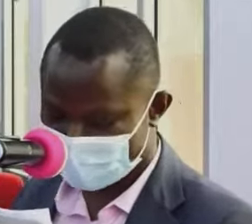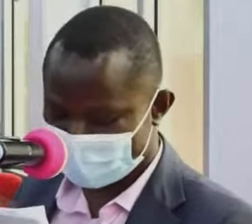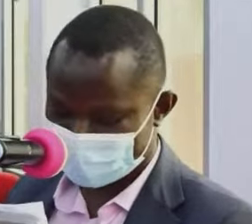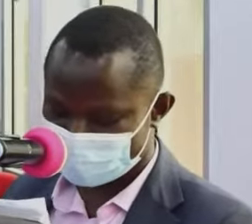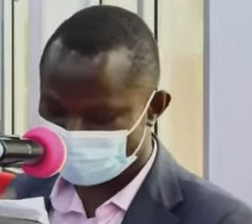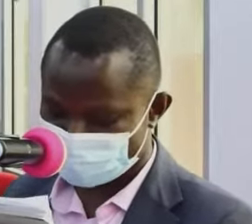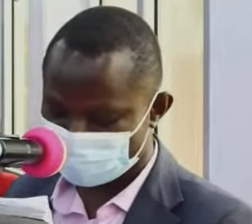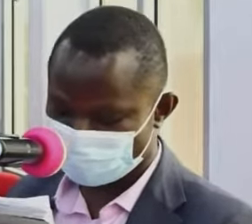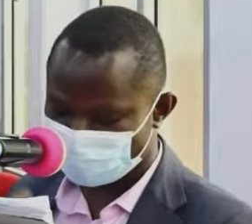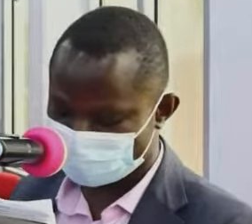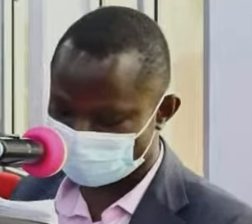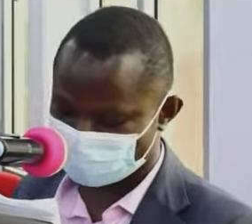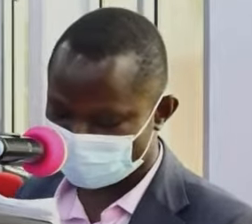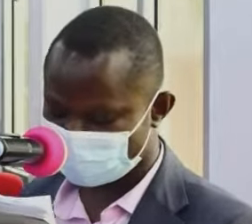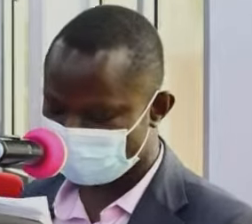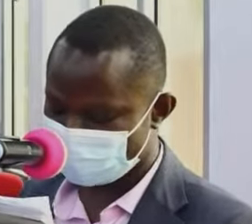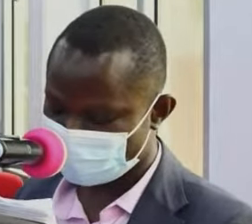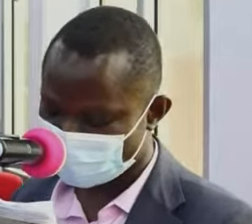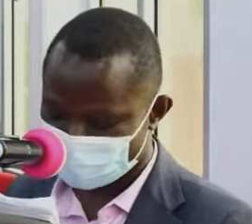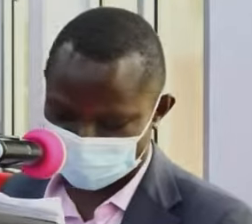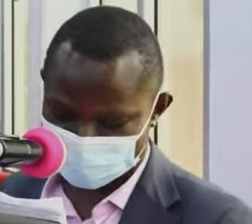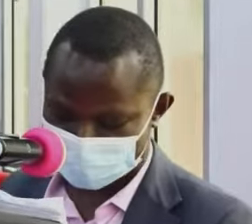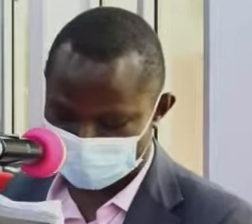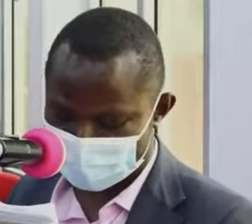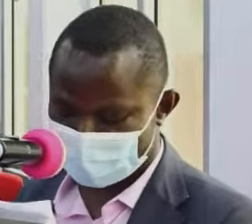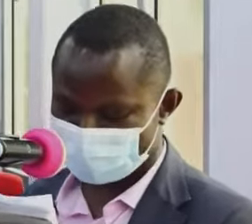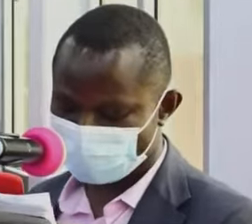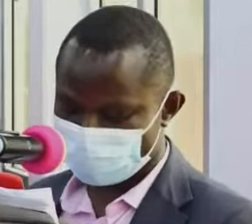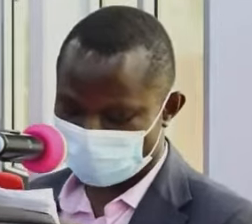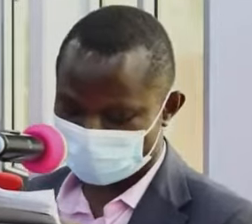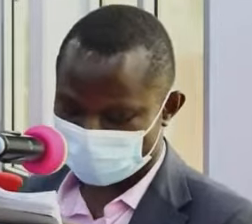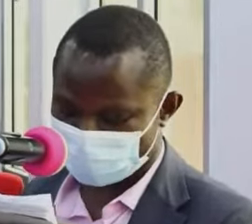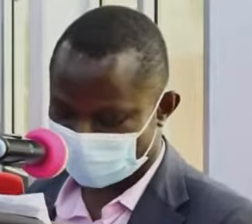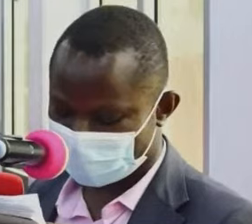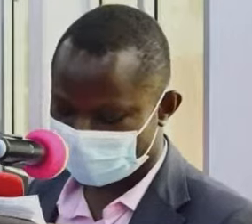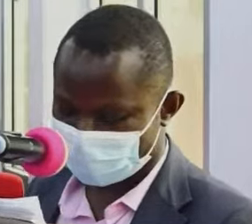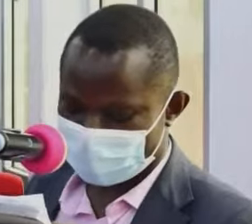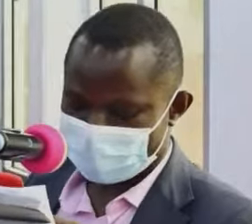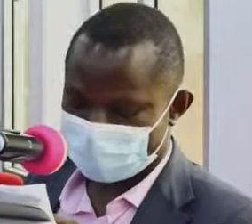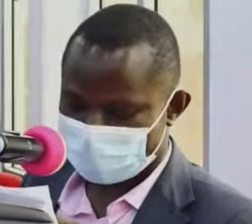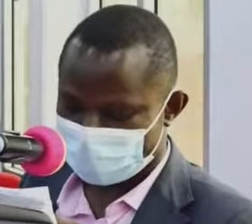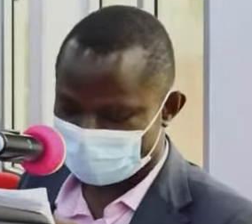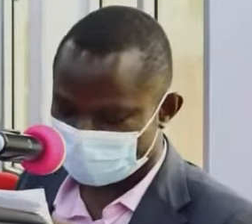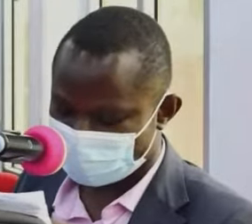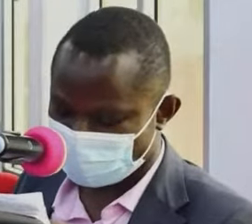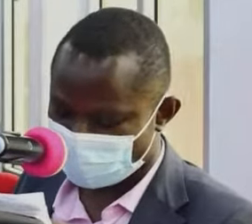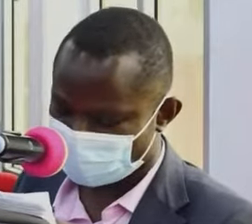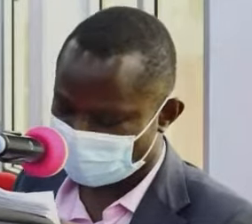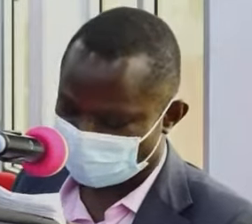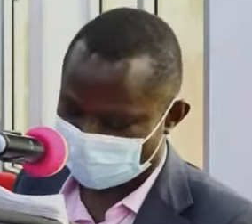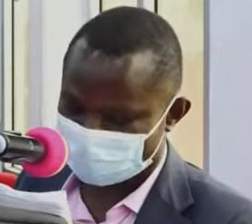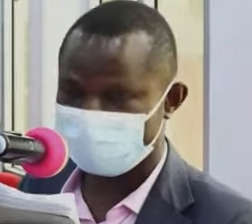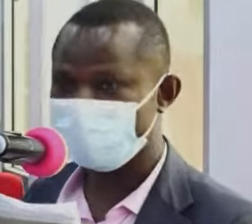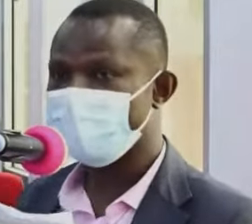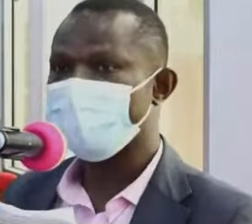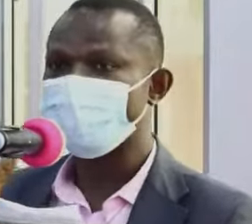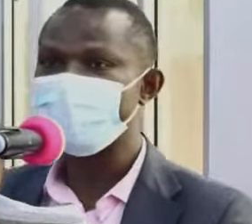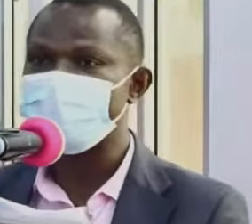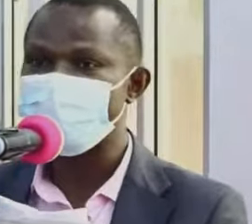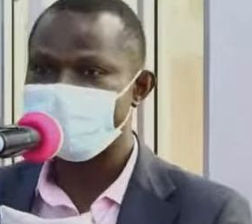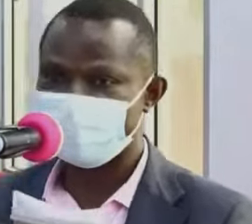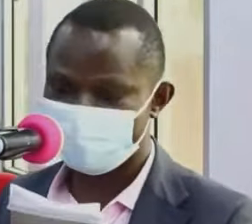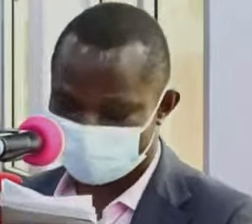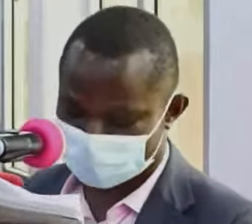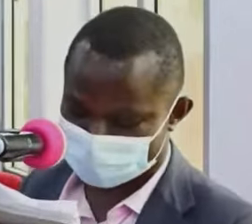sector. Ghana is losing between 14 and 23 million every year because of licensing fees and fines